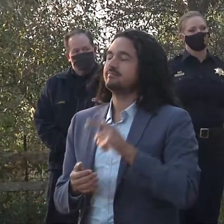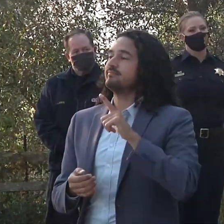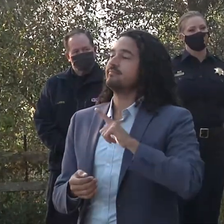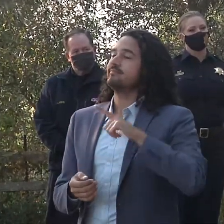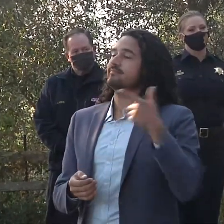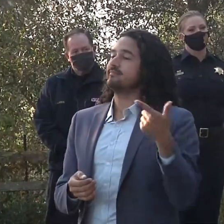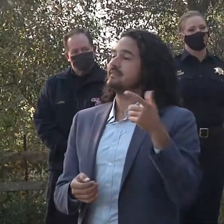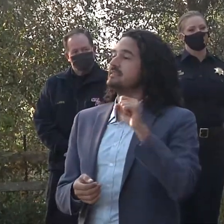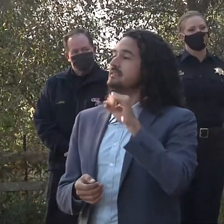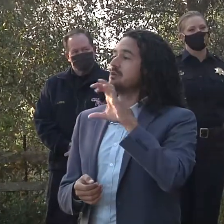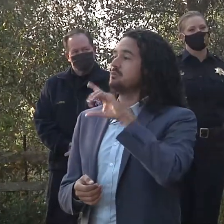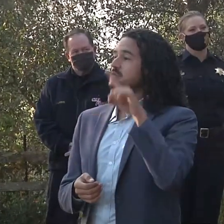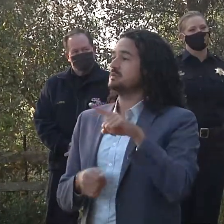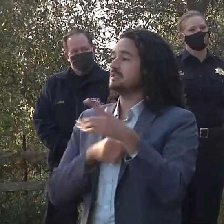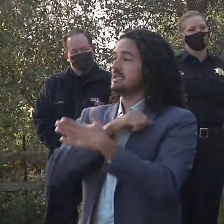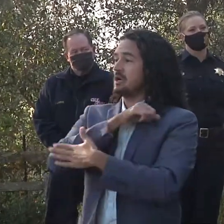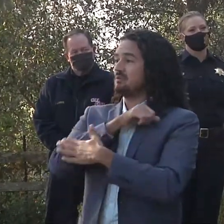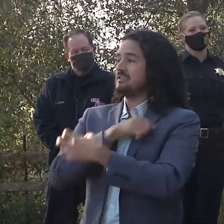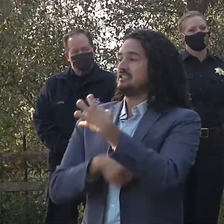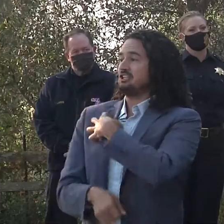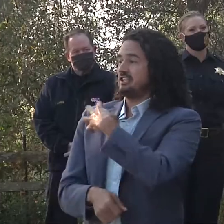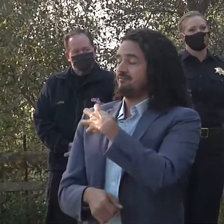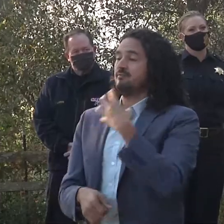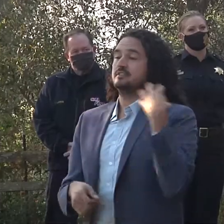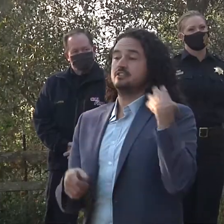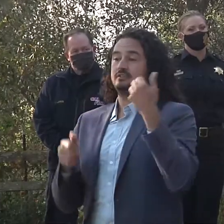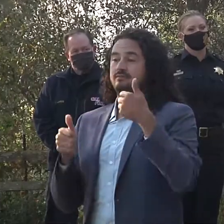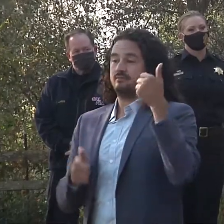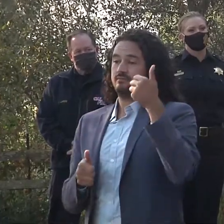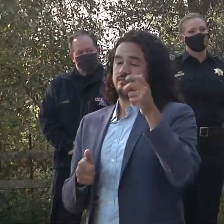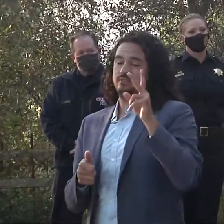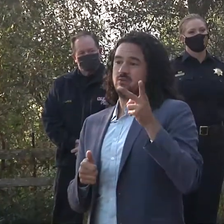Sheriff's Office is Chief Deputy Chris Clark.